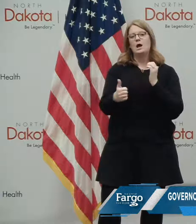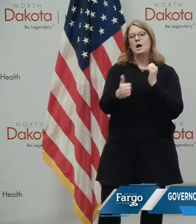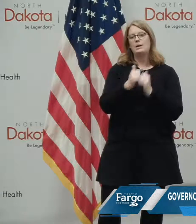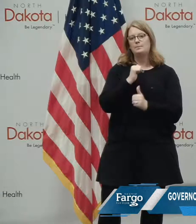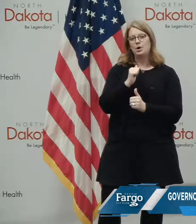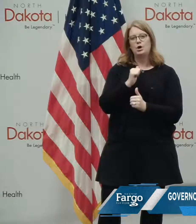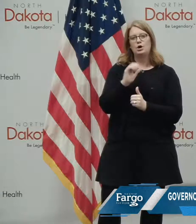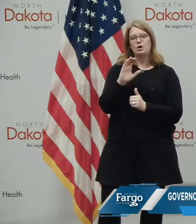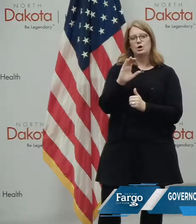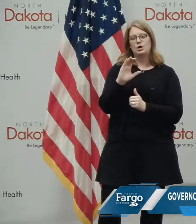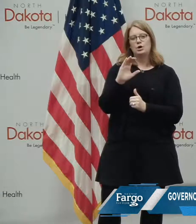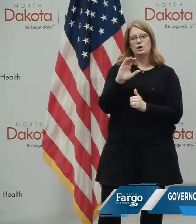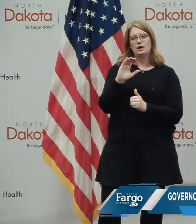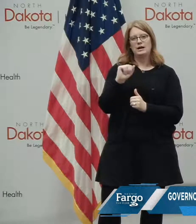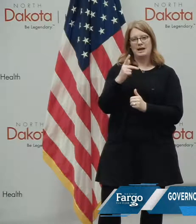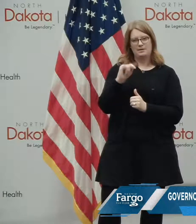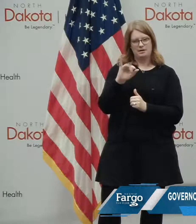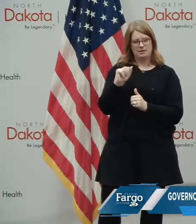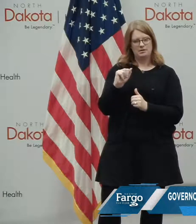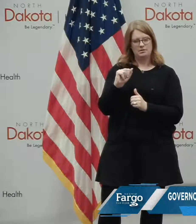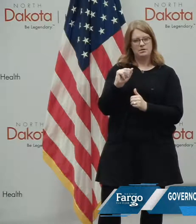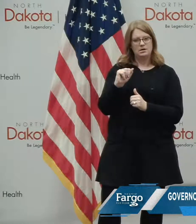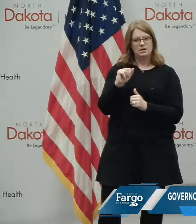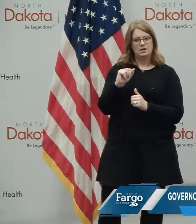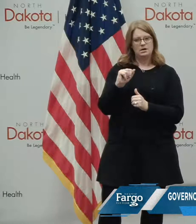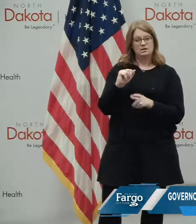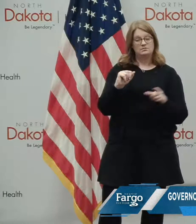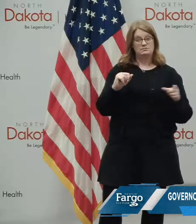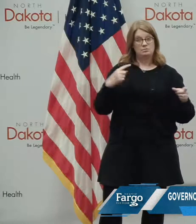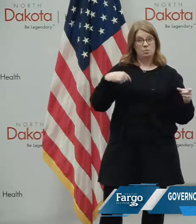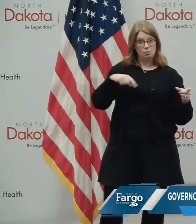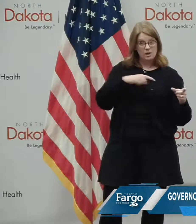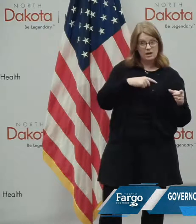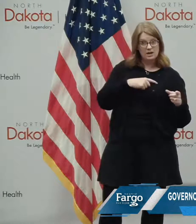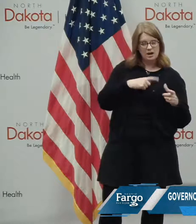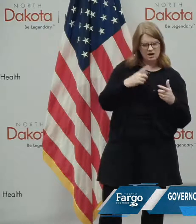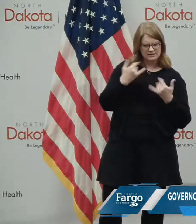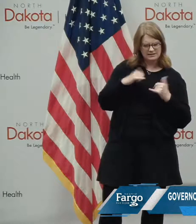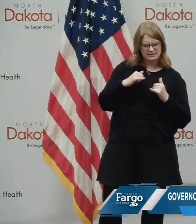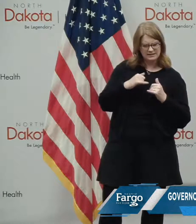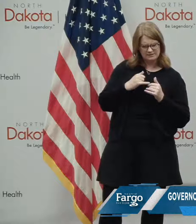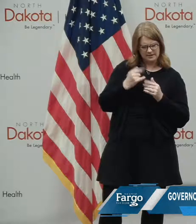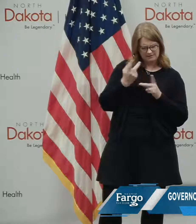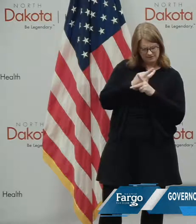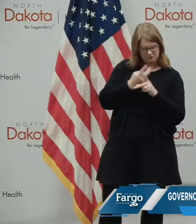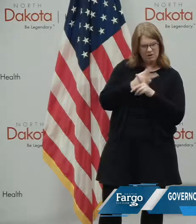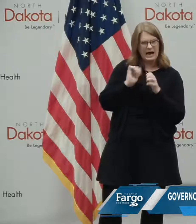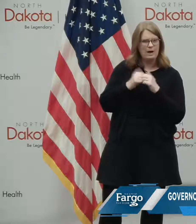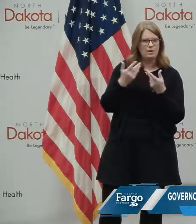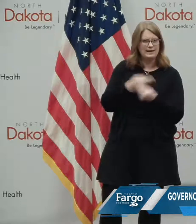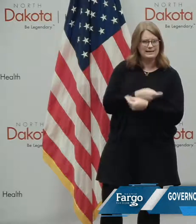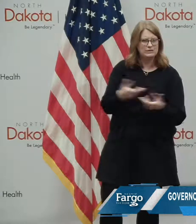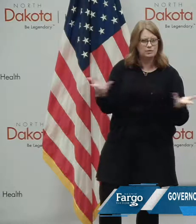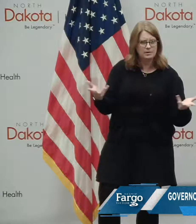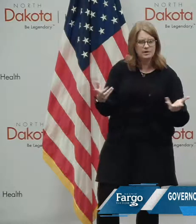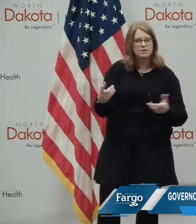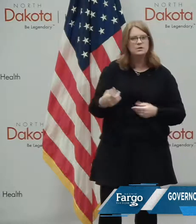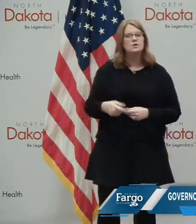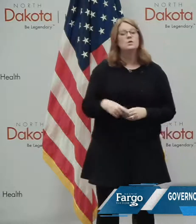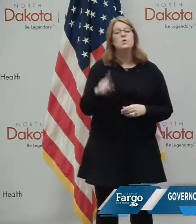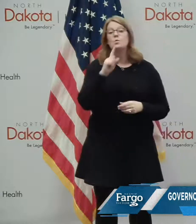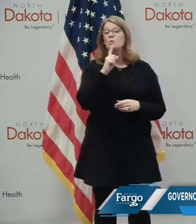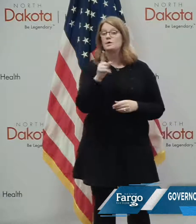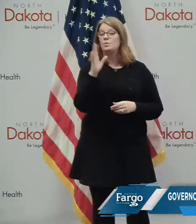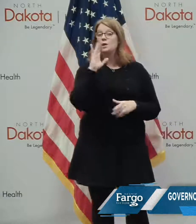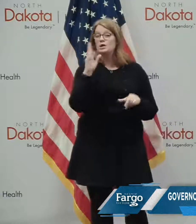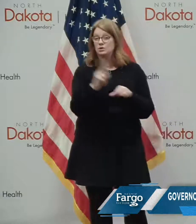basis, and we're still working on finalizing the actual distribution plan for those tests, but one place we anticipate using them,